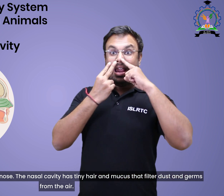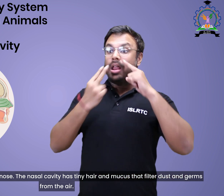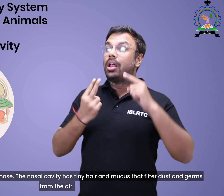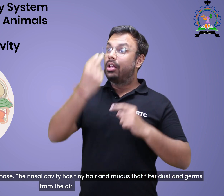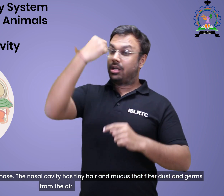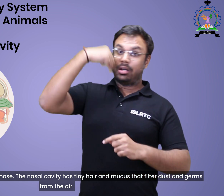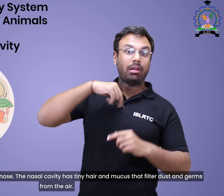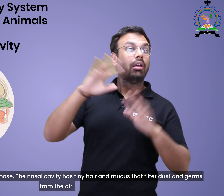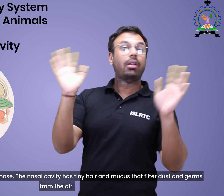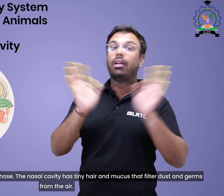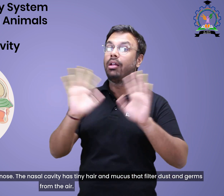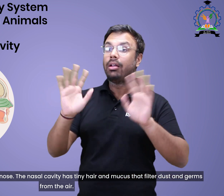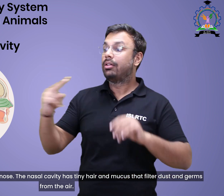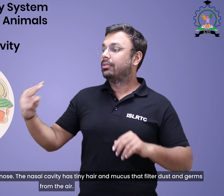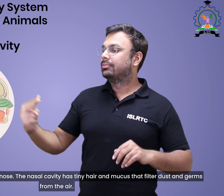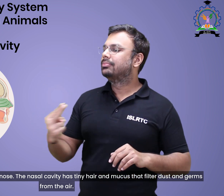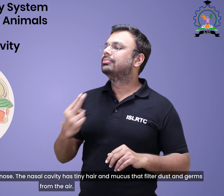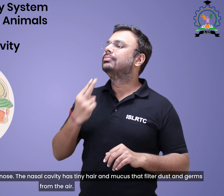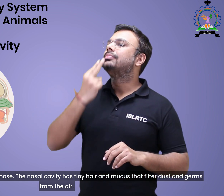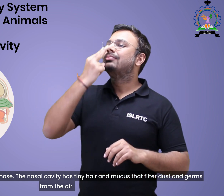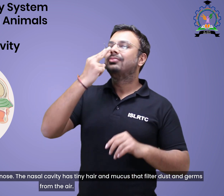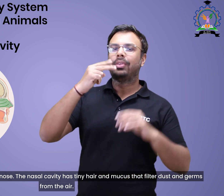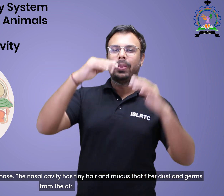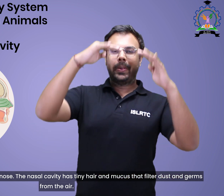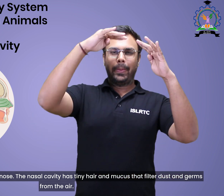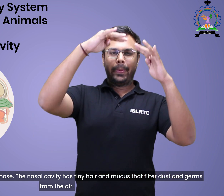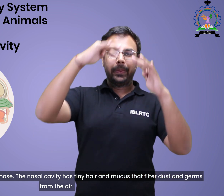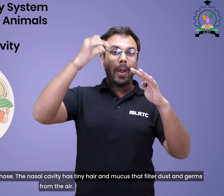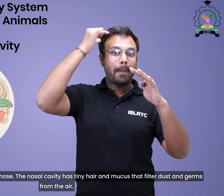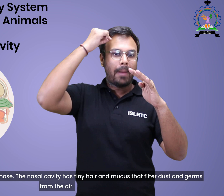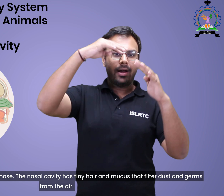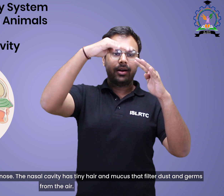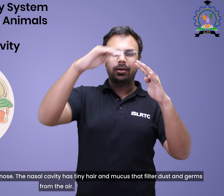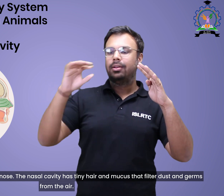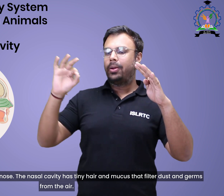hair and mucus that filter dust and germs from the air.